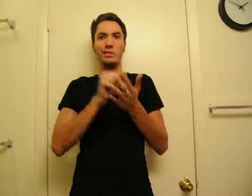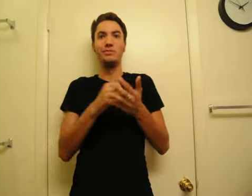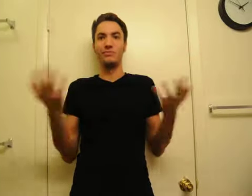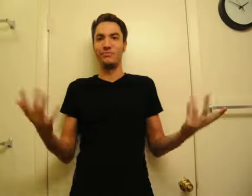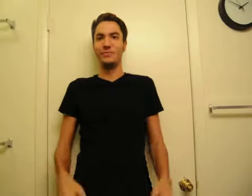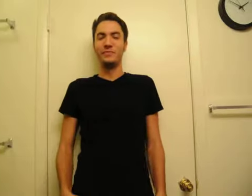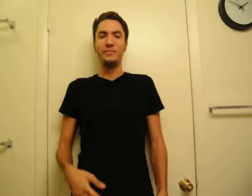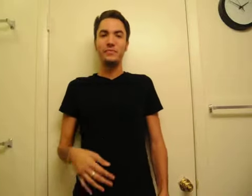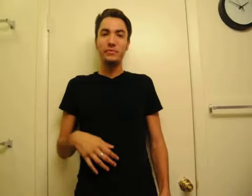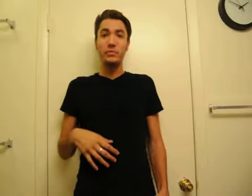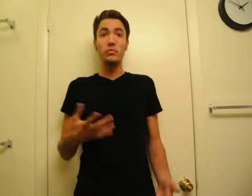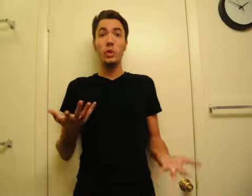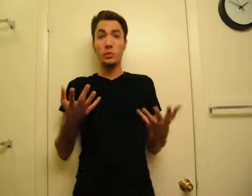slide instead of at you.